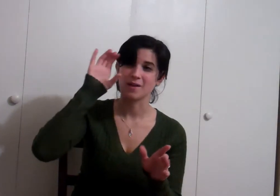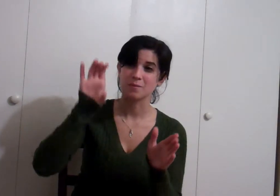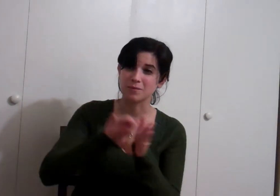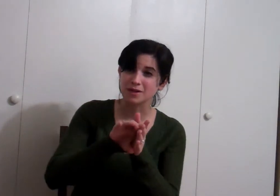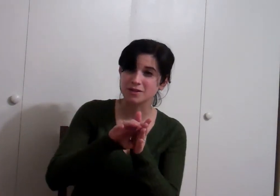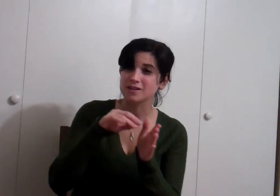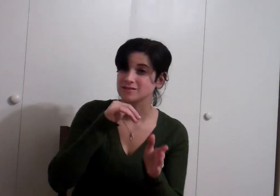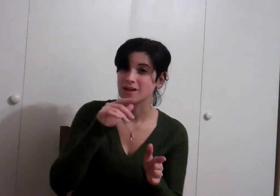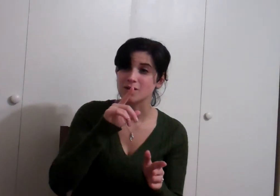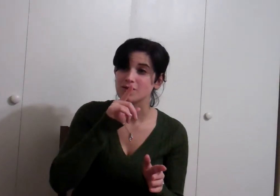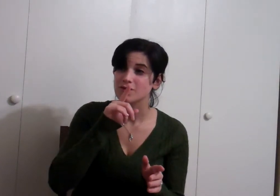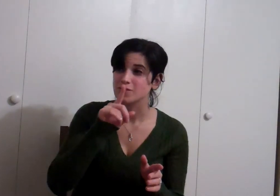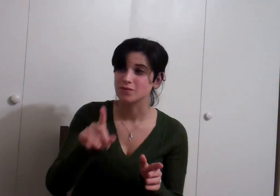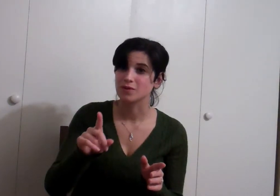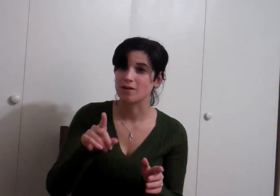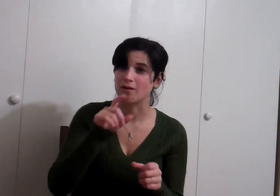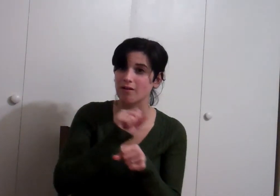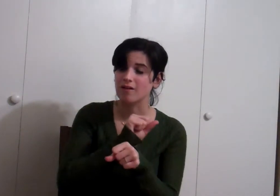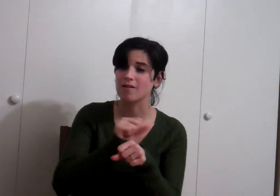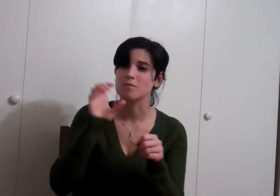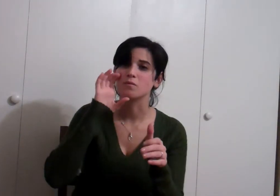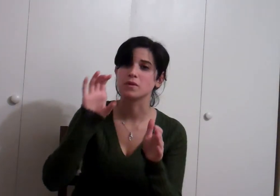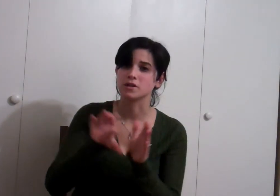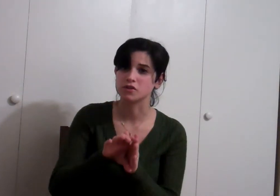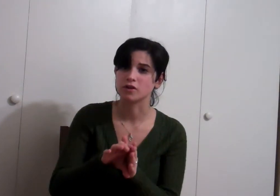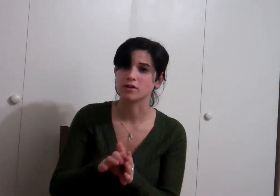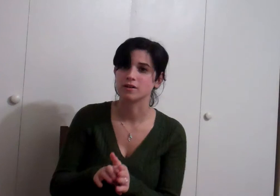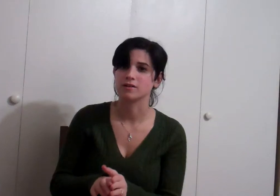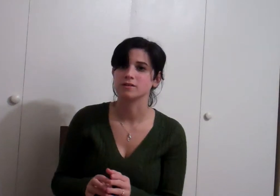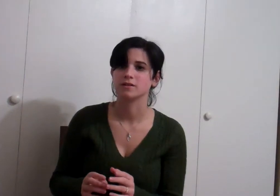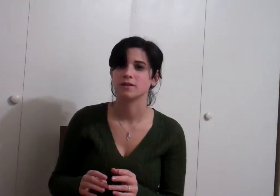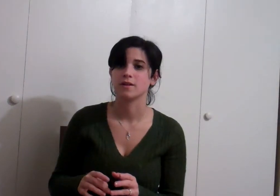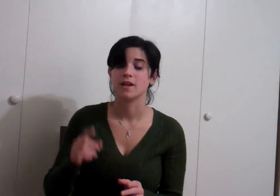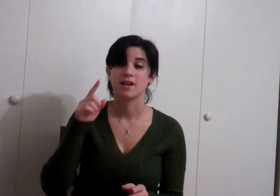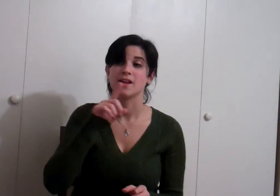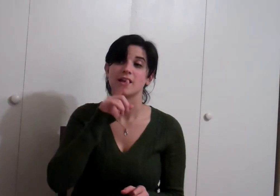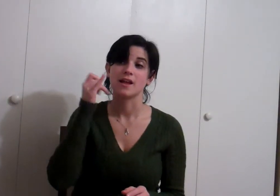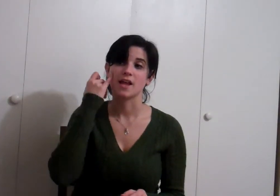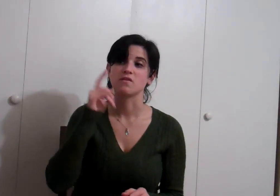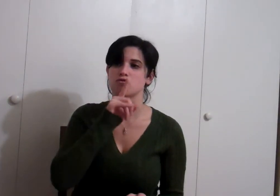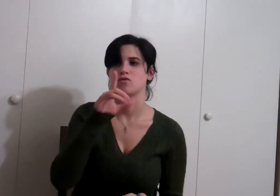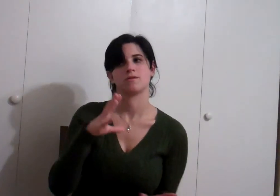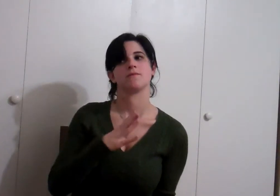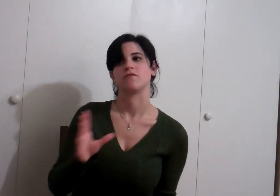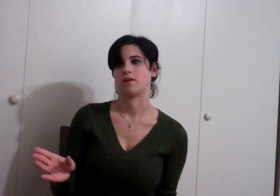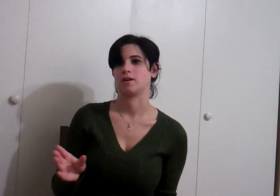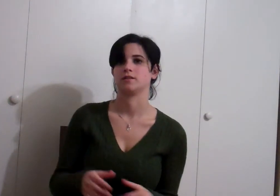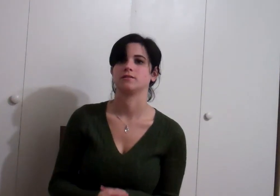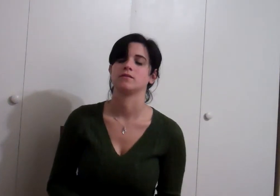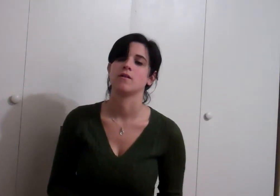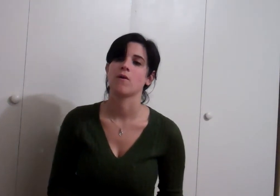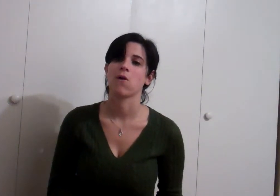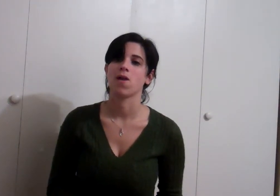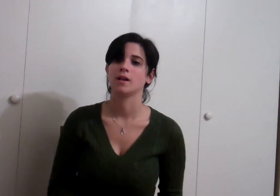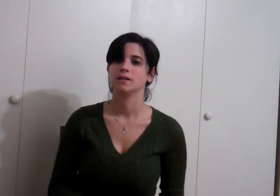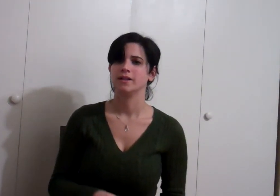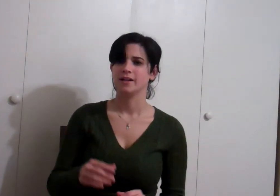this was, I think it's offensive when I look at that. I don't like it. And two reasons I don't like it with President Obama. I feel